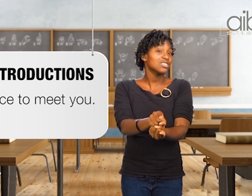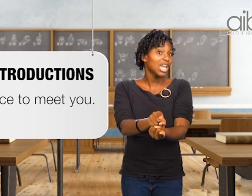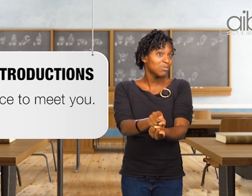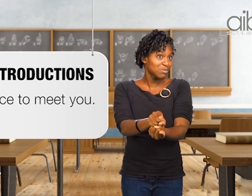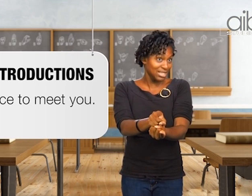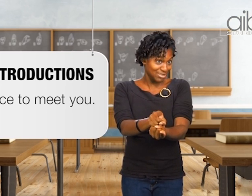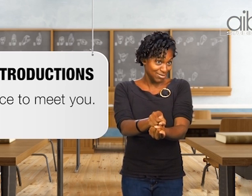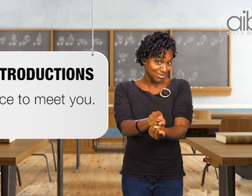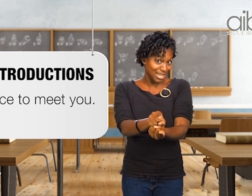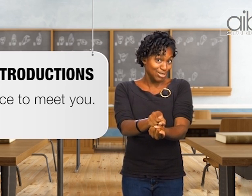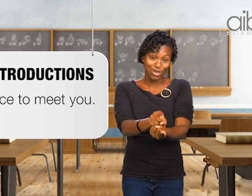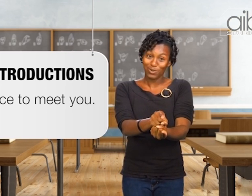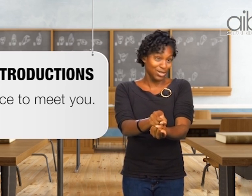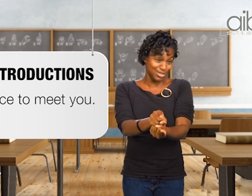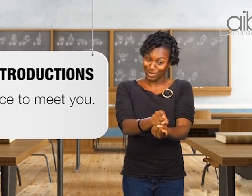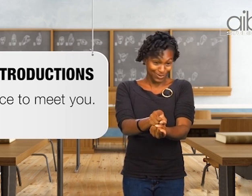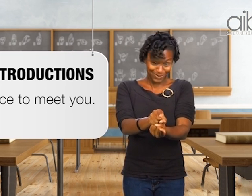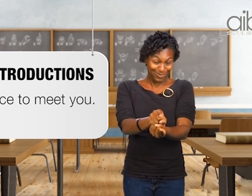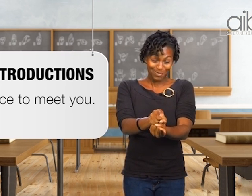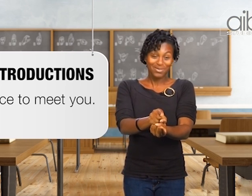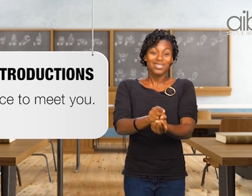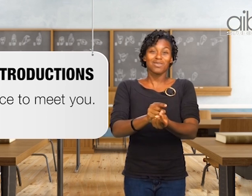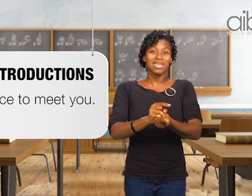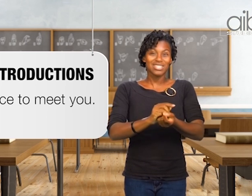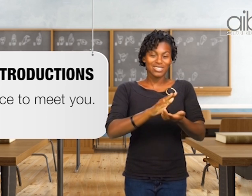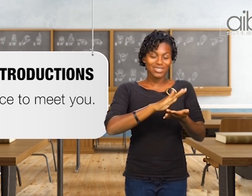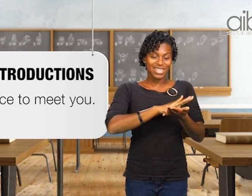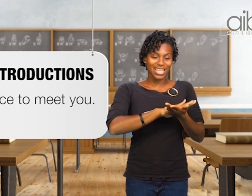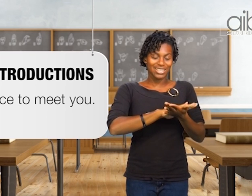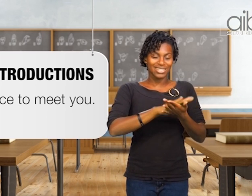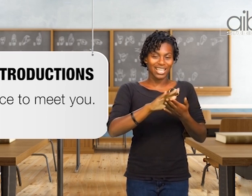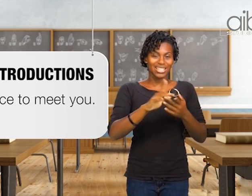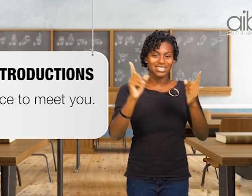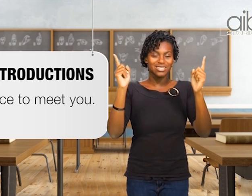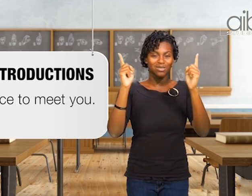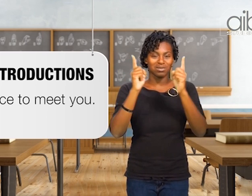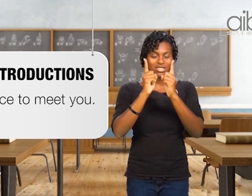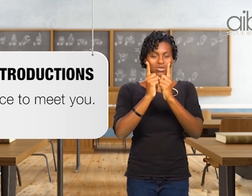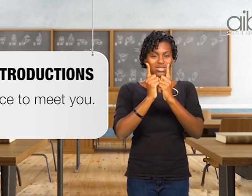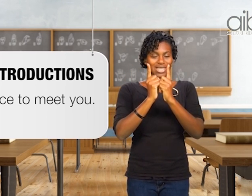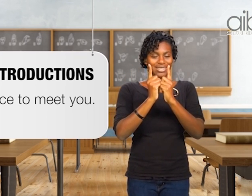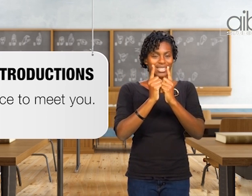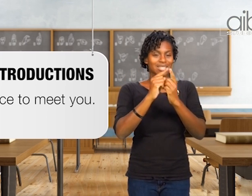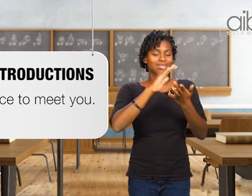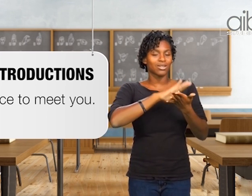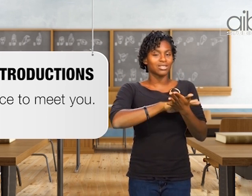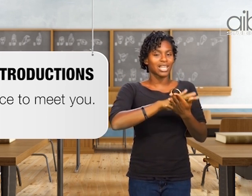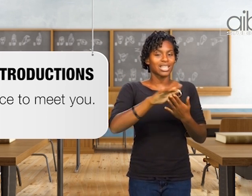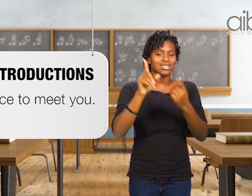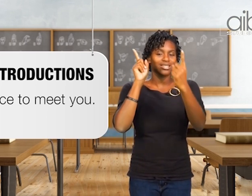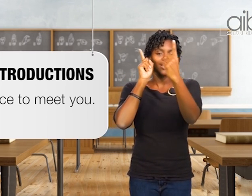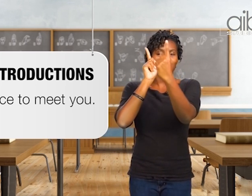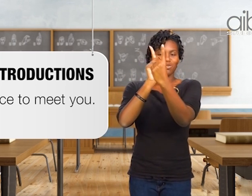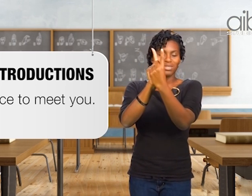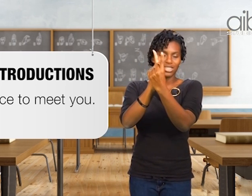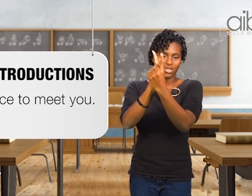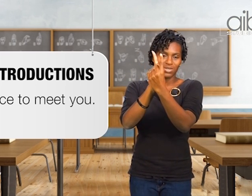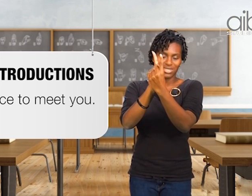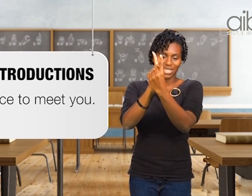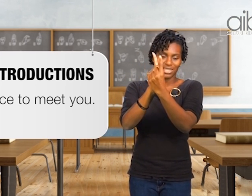type of meat that you don't want to do. So make sure that the nice to meet you is like this, or nice to meet you is like